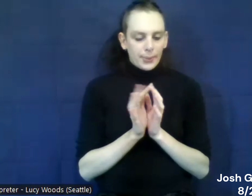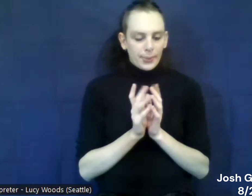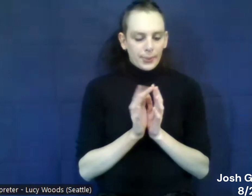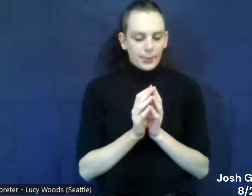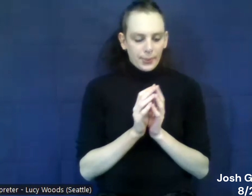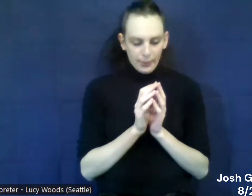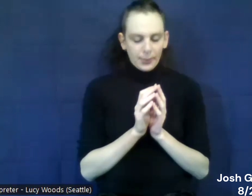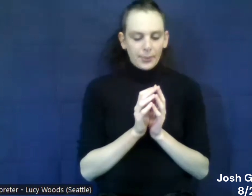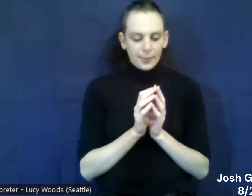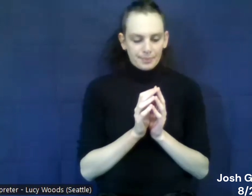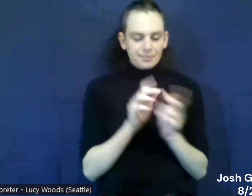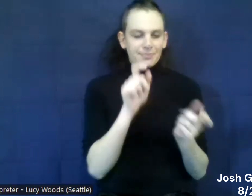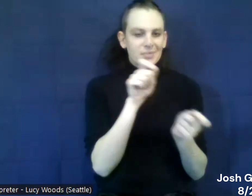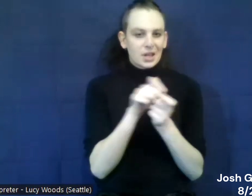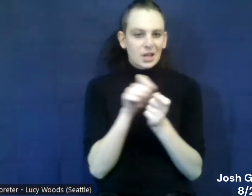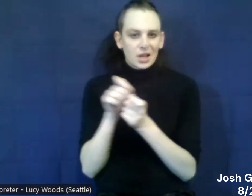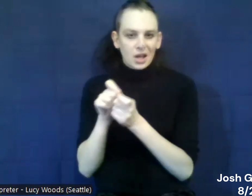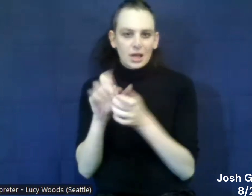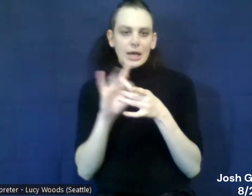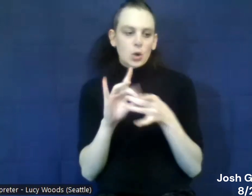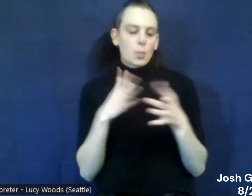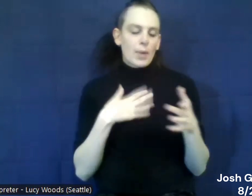some of the details about my childhood.